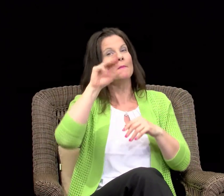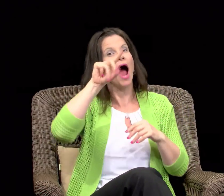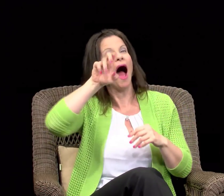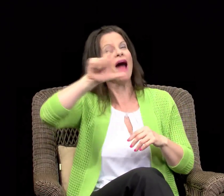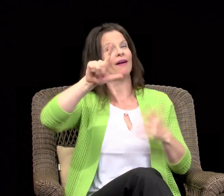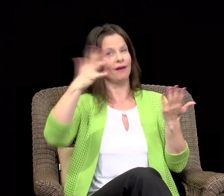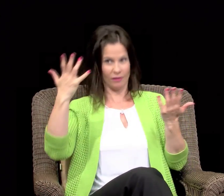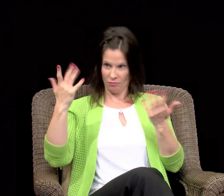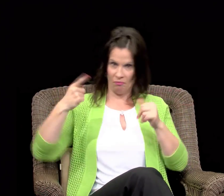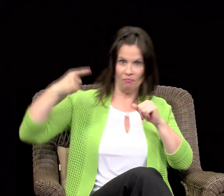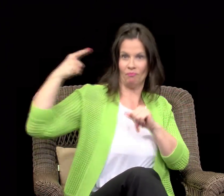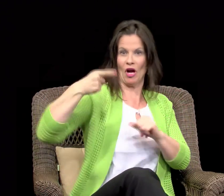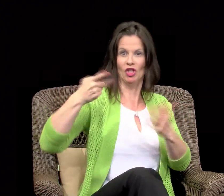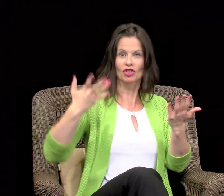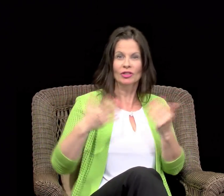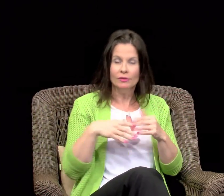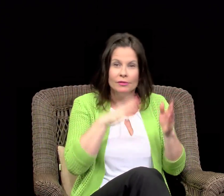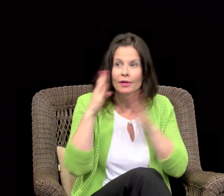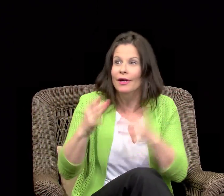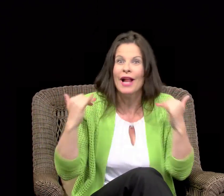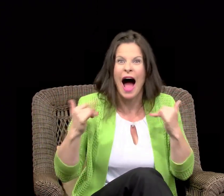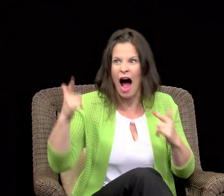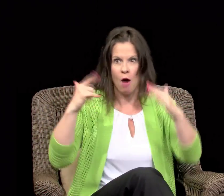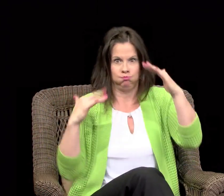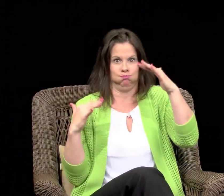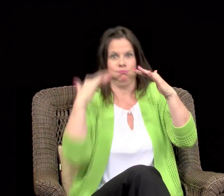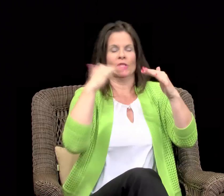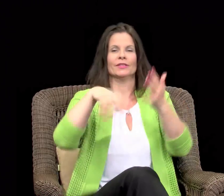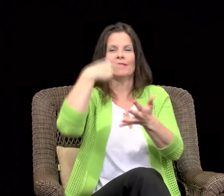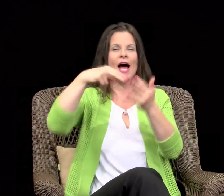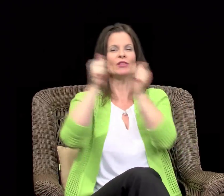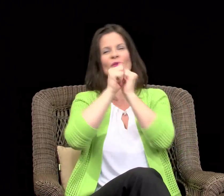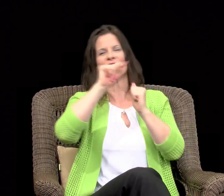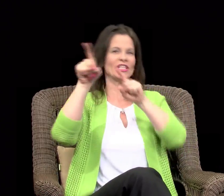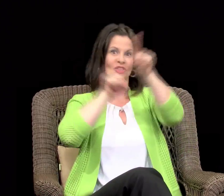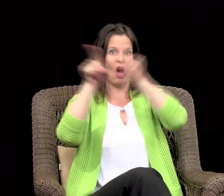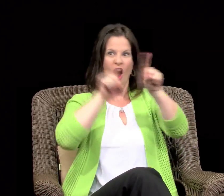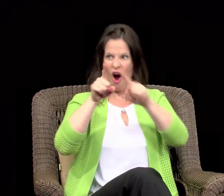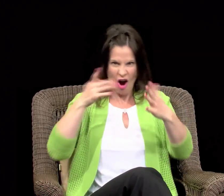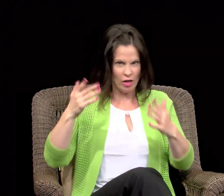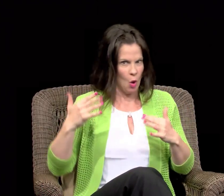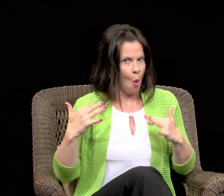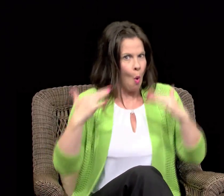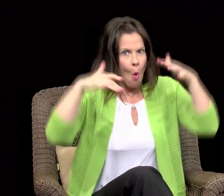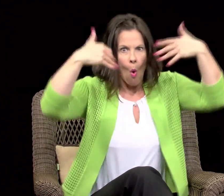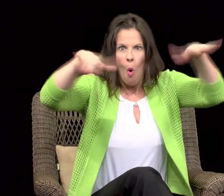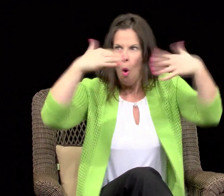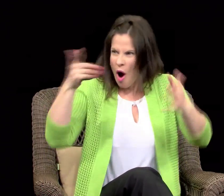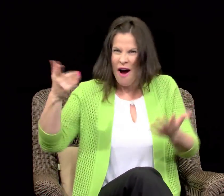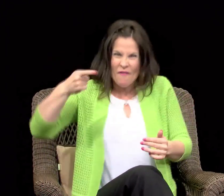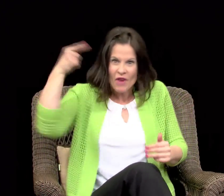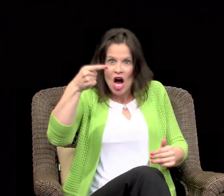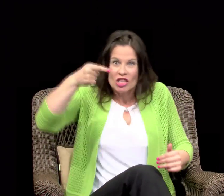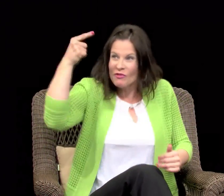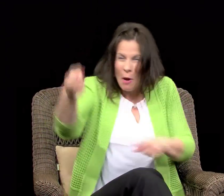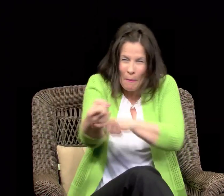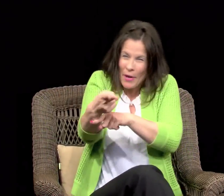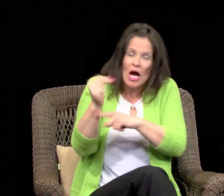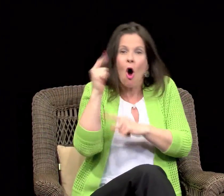is. He was on America's Next Top Model. He beat out all the other contestants. And he was on Dancing with the Stars. And he's really a